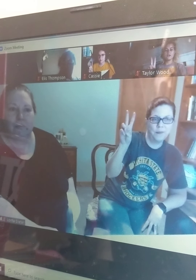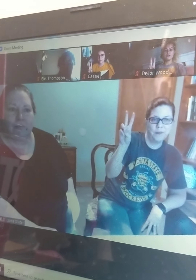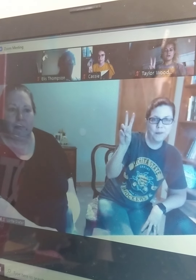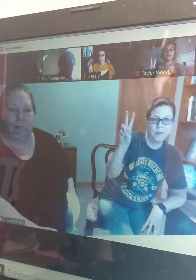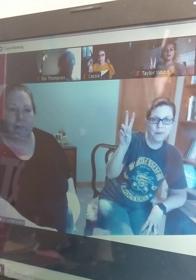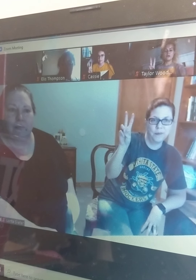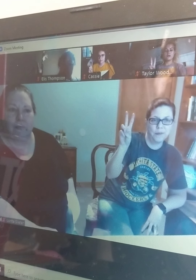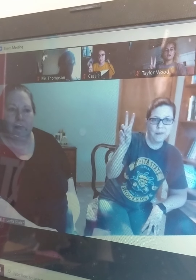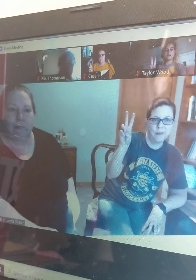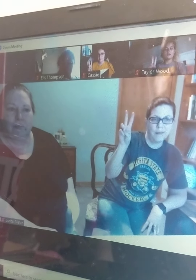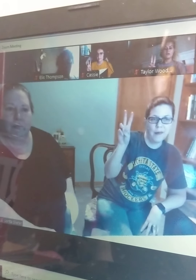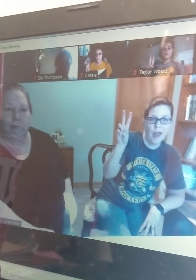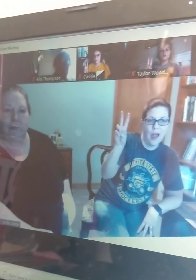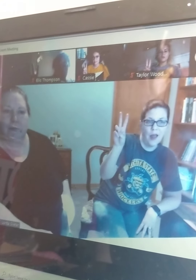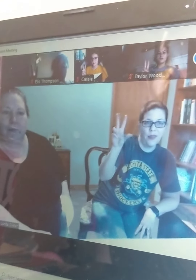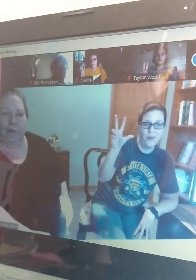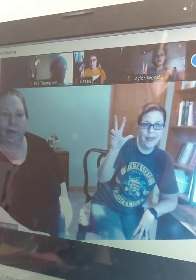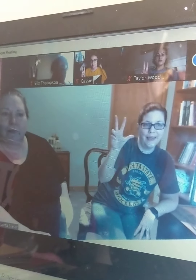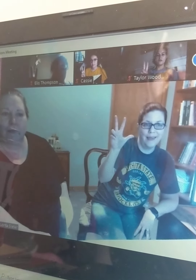2,